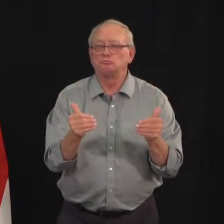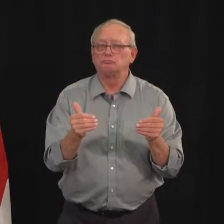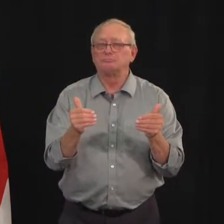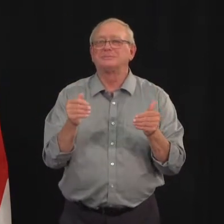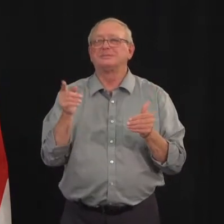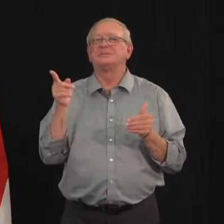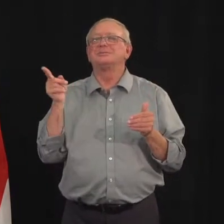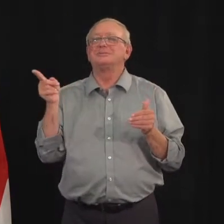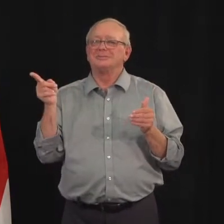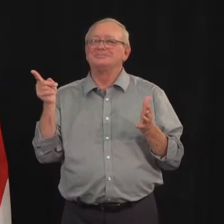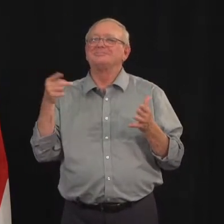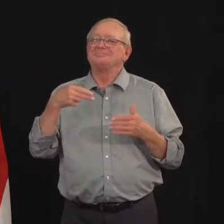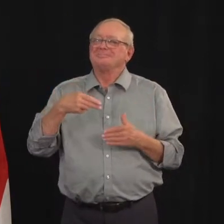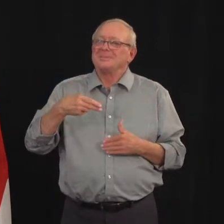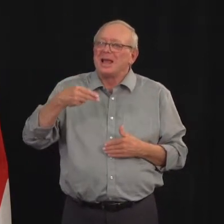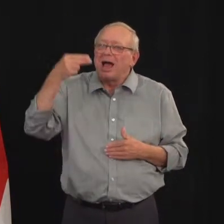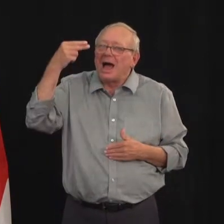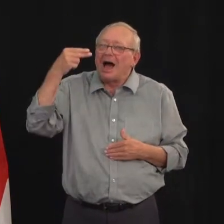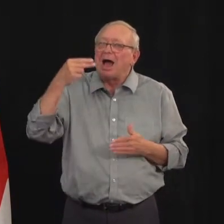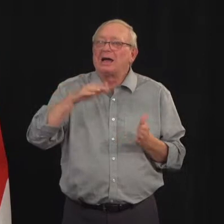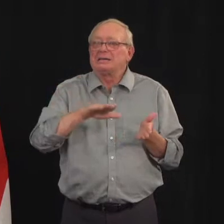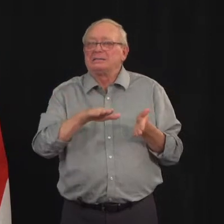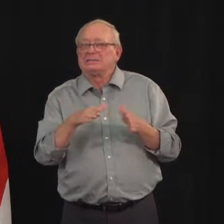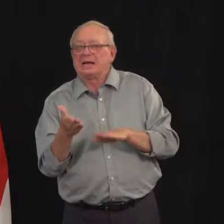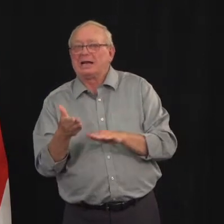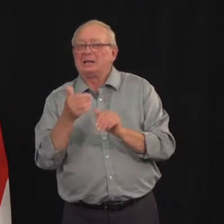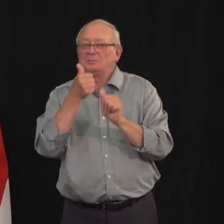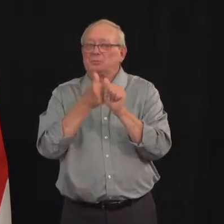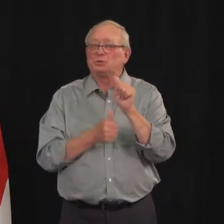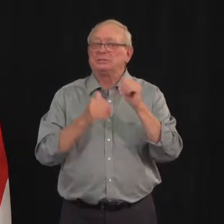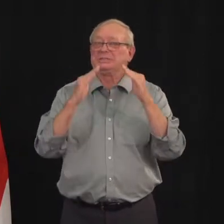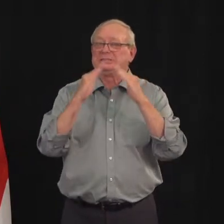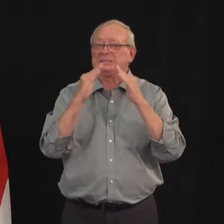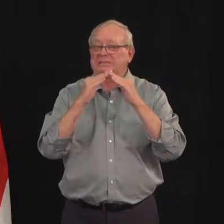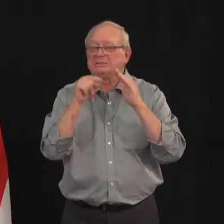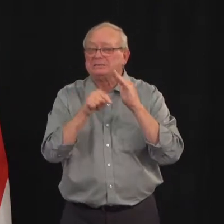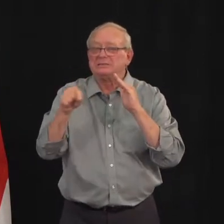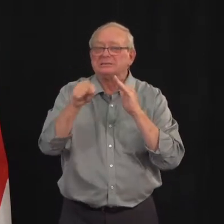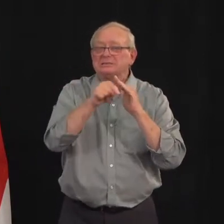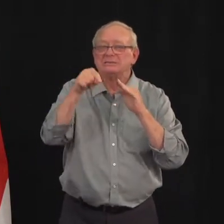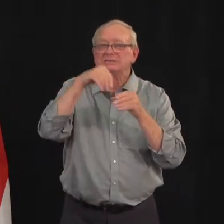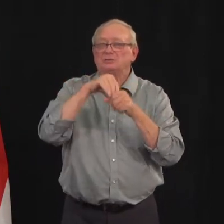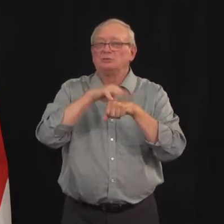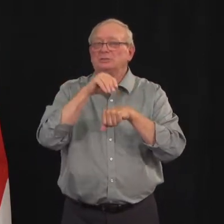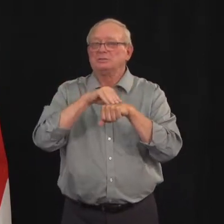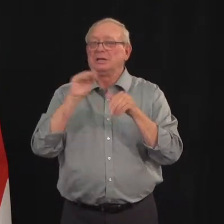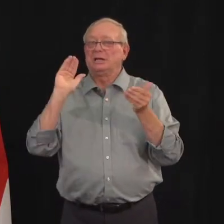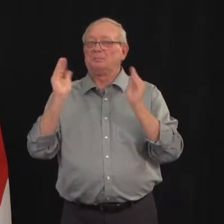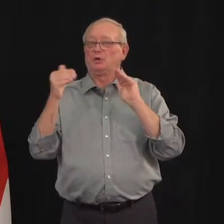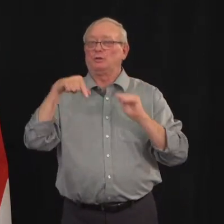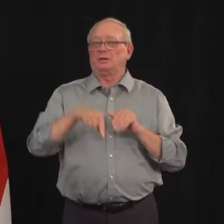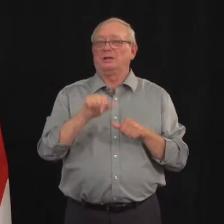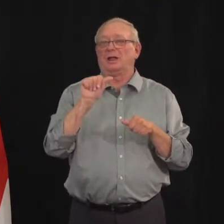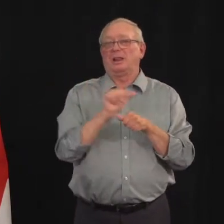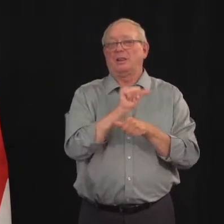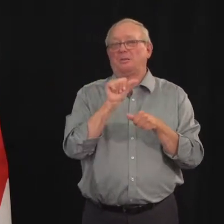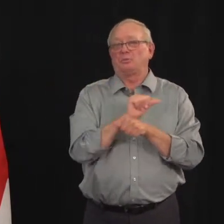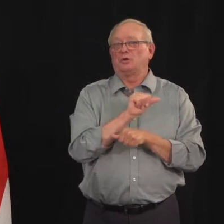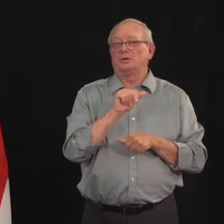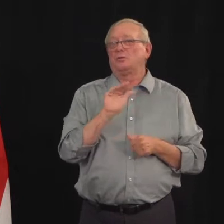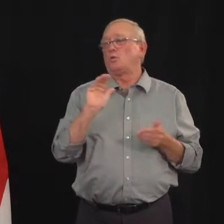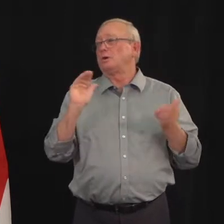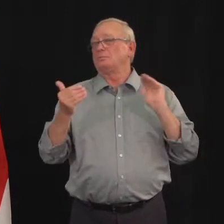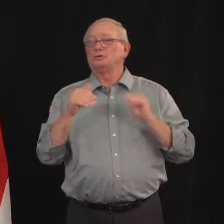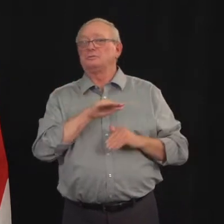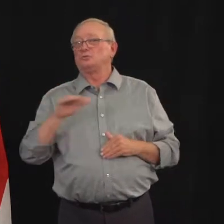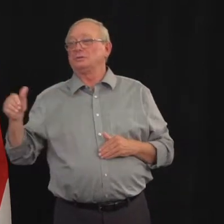capita than we have. I haven't run the numbers lately, but when we did the math a few months ago, it was a 12 times higher death